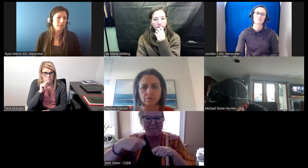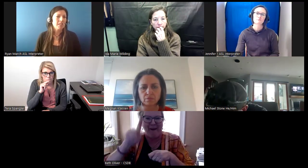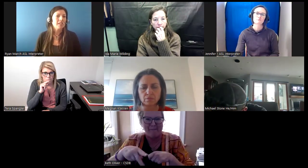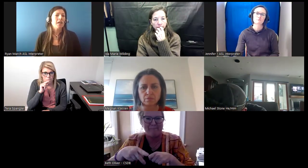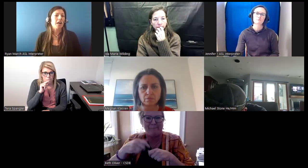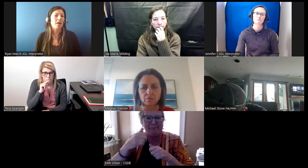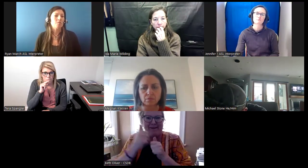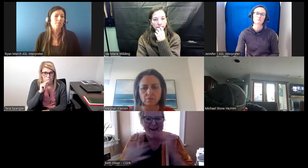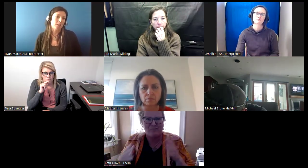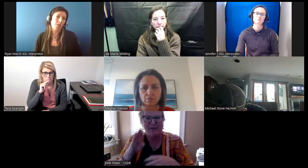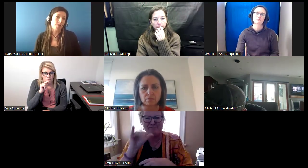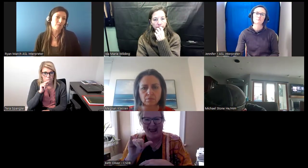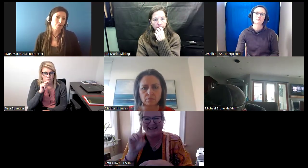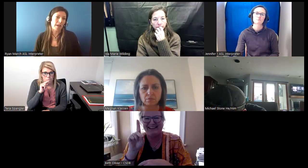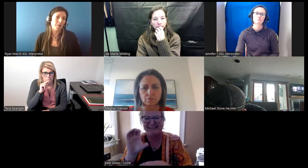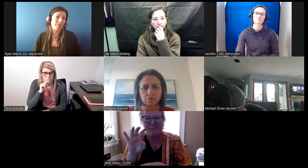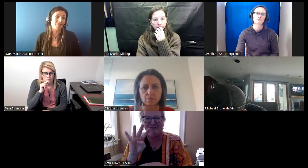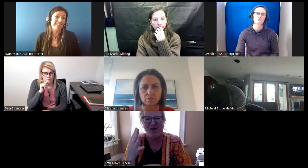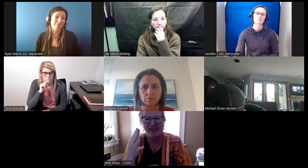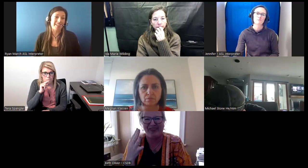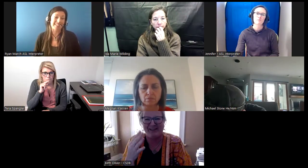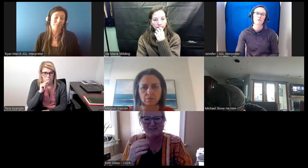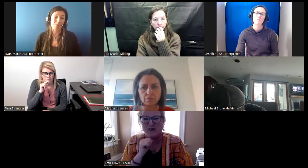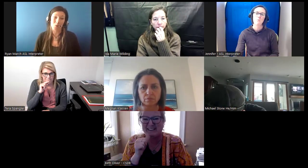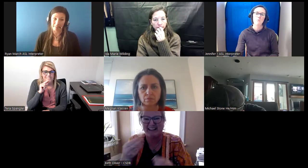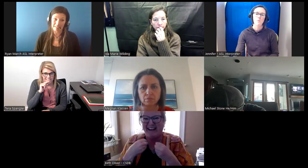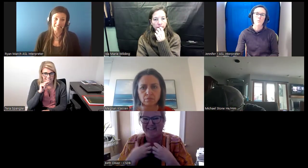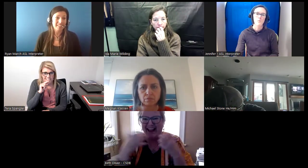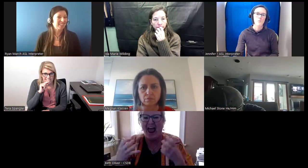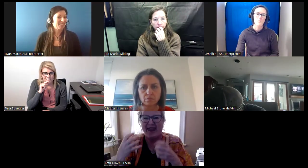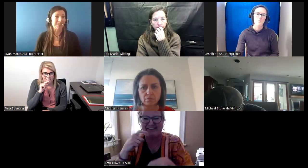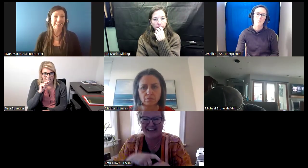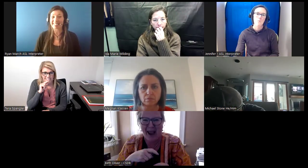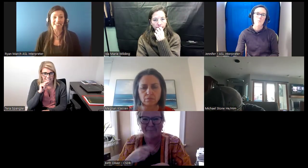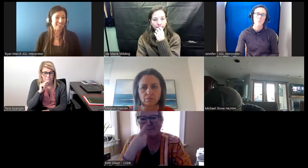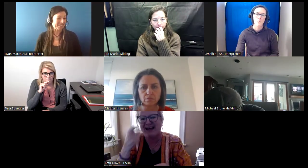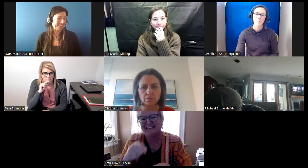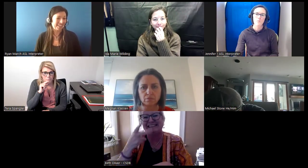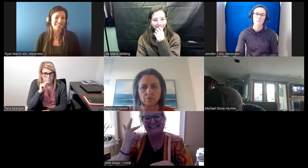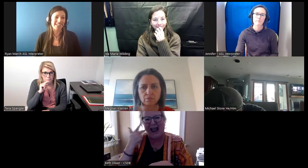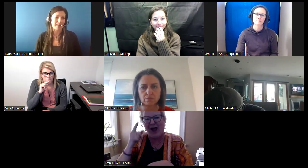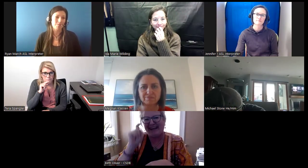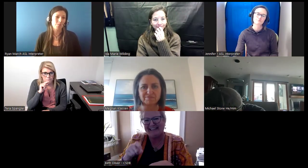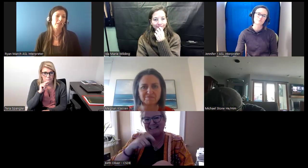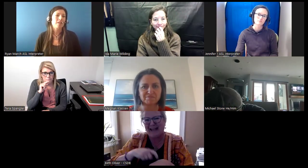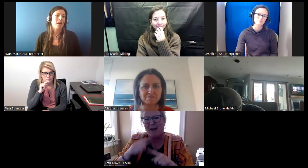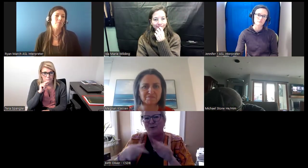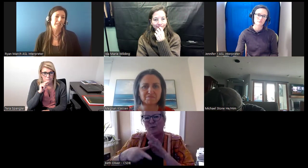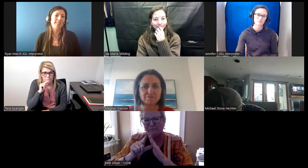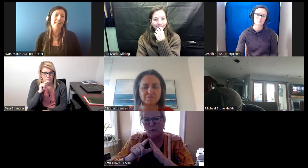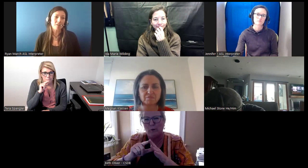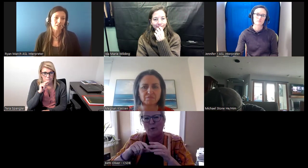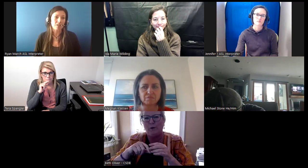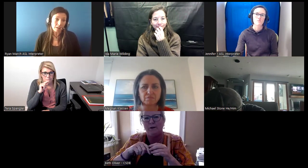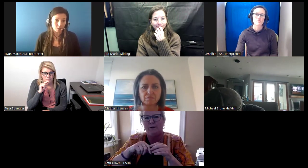tomorrow because we do have to wrap up everything by December 4th. So that does not give us a lot of time